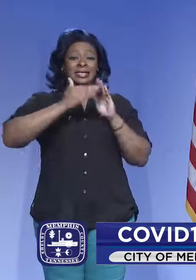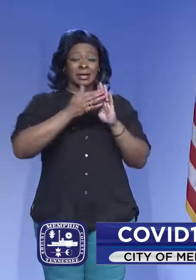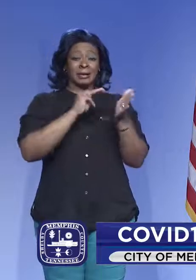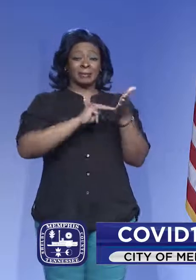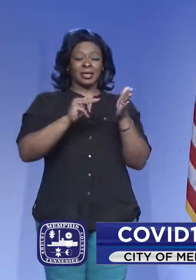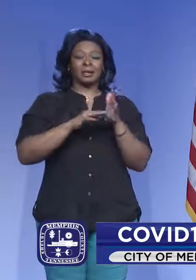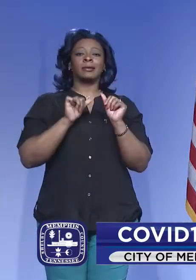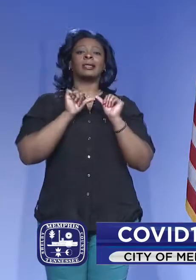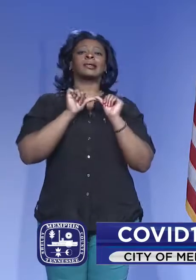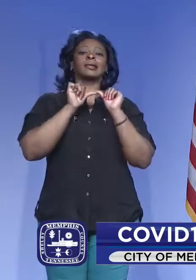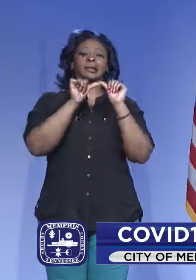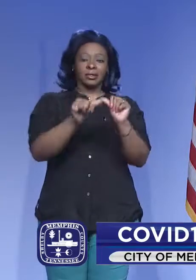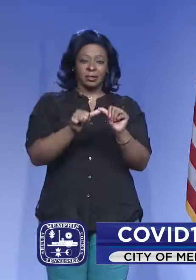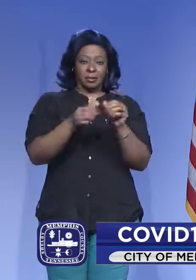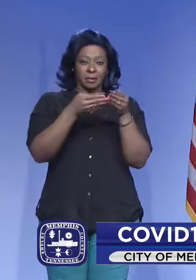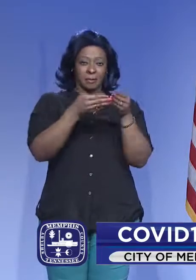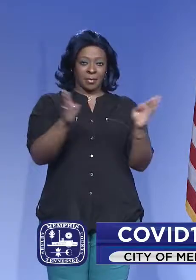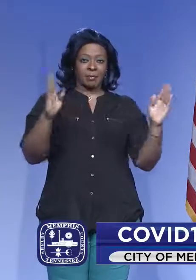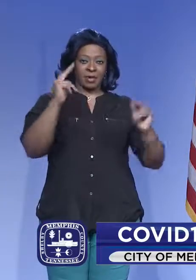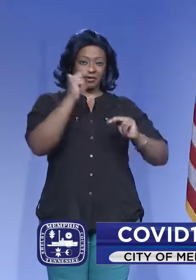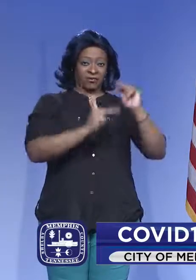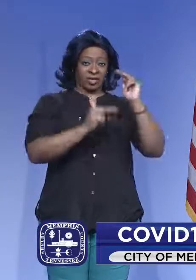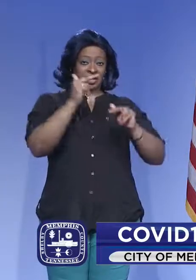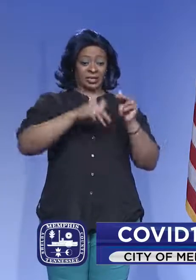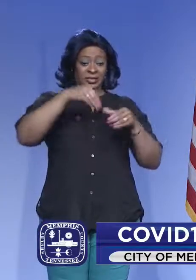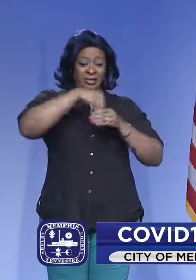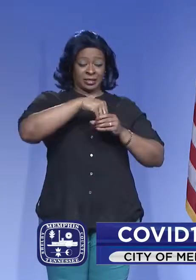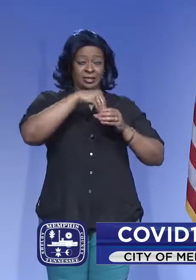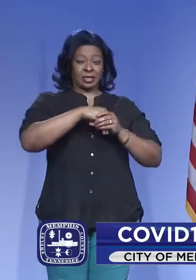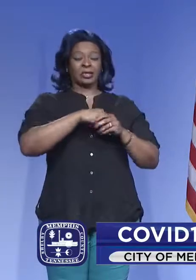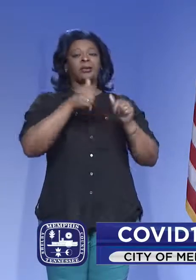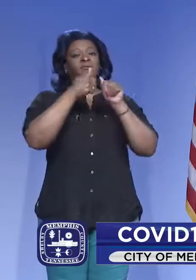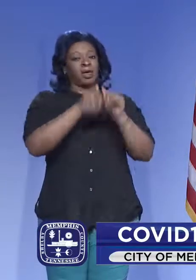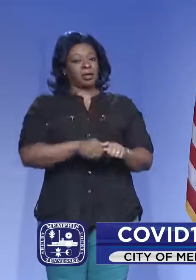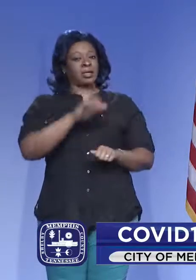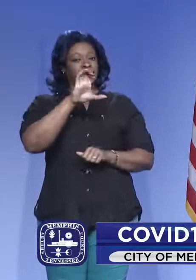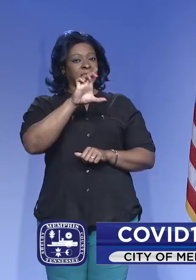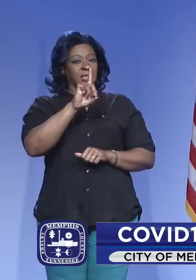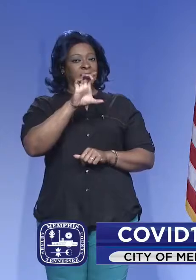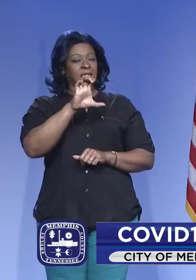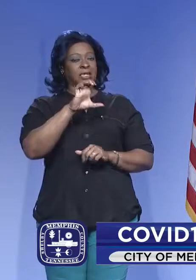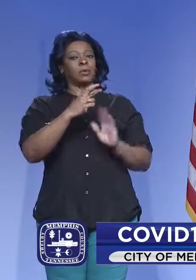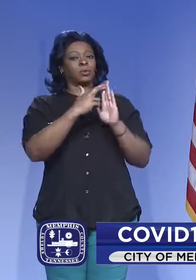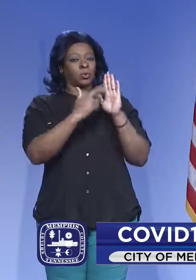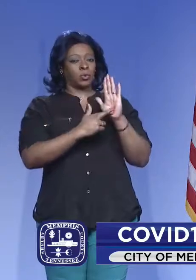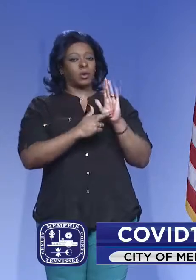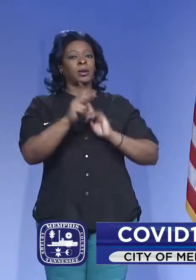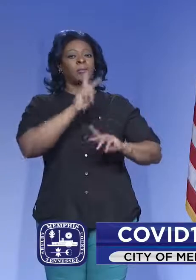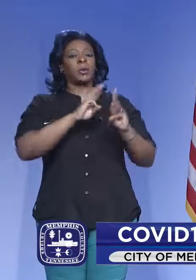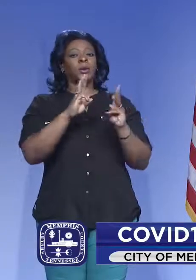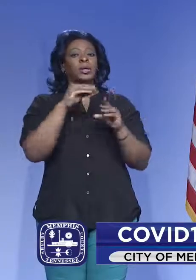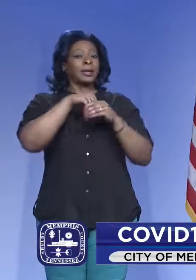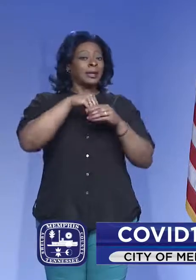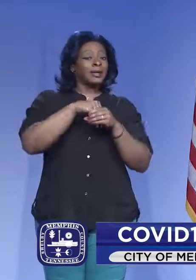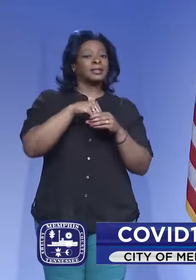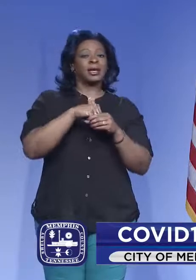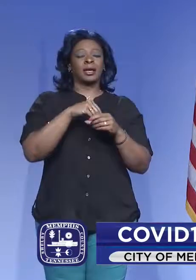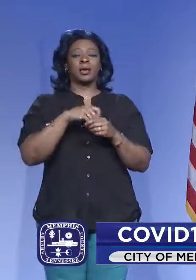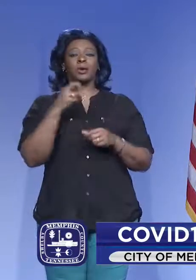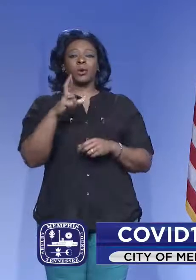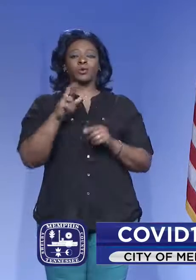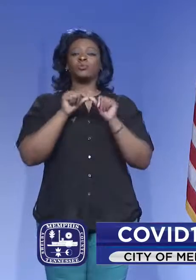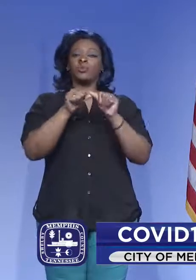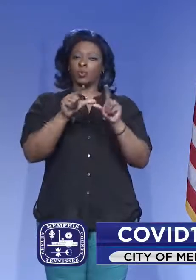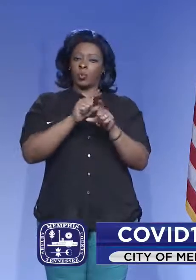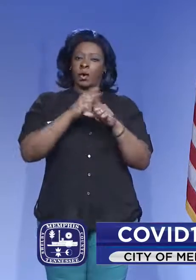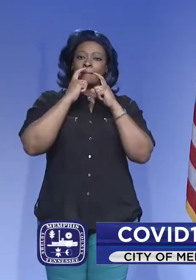will continue in our public facilities to follow the CDC guidelines that recommends that people, when they're indoors, continue to